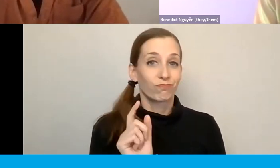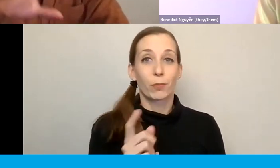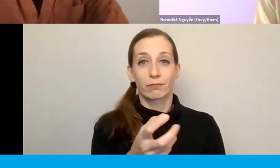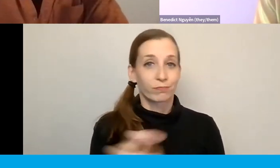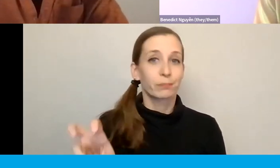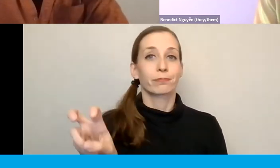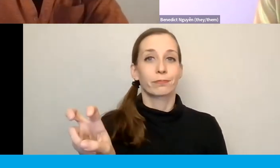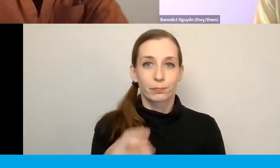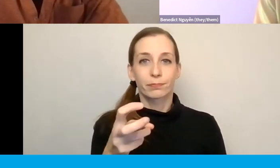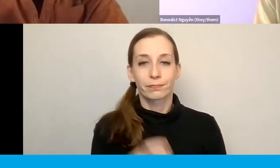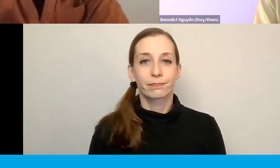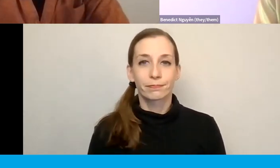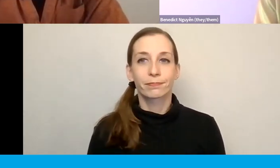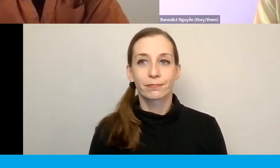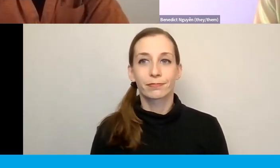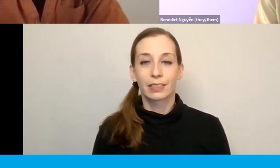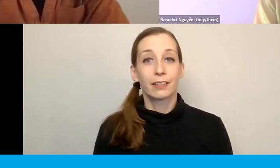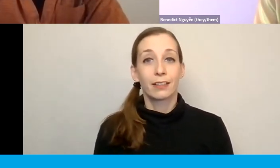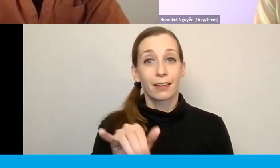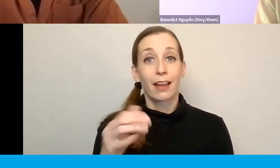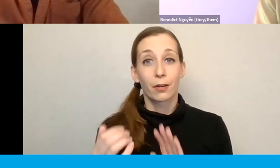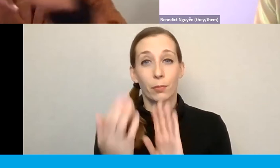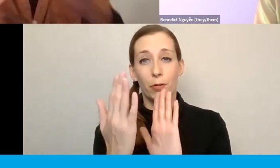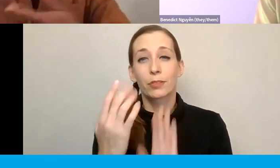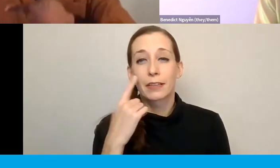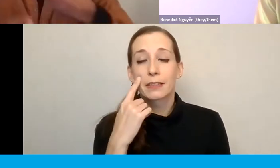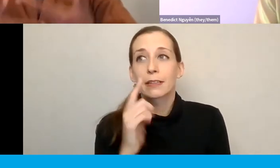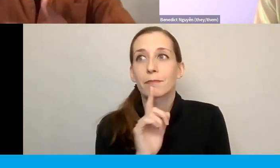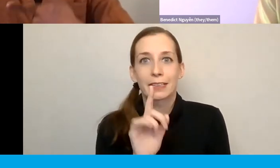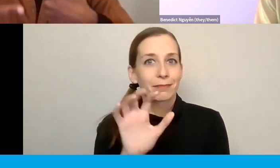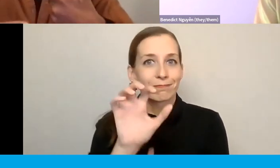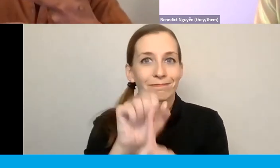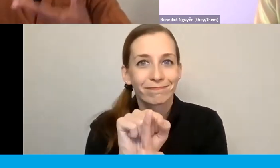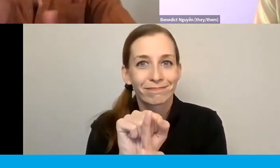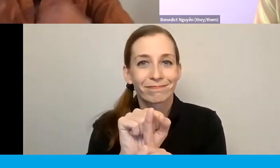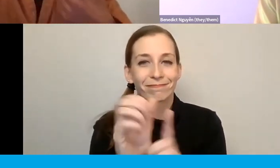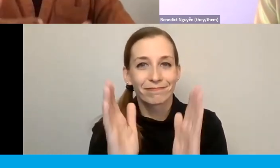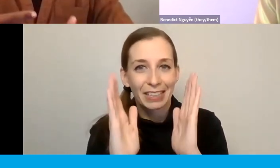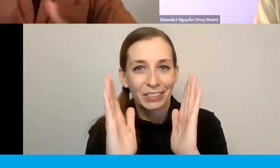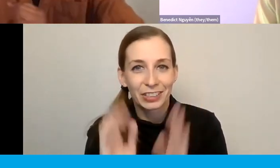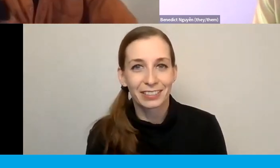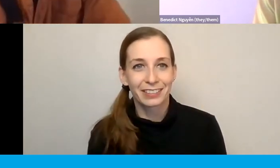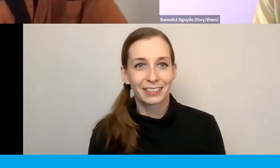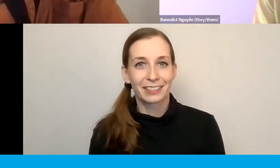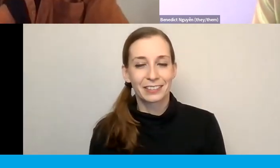think does keep us tuned in, potentially even like waiting for the next